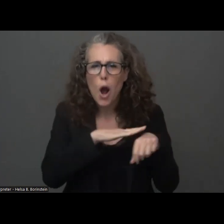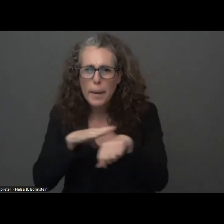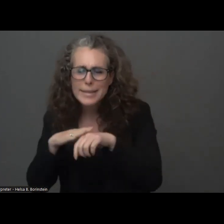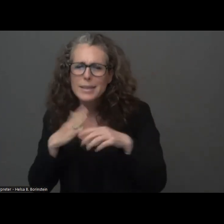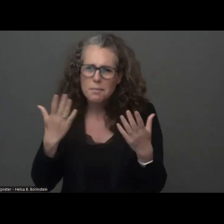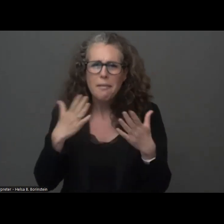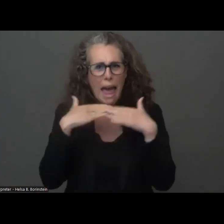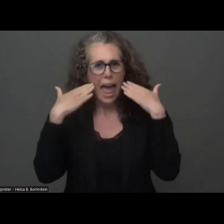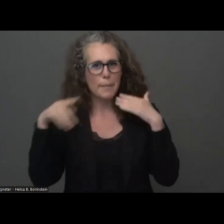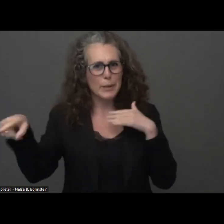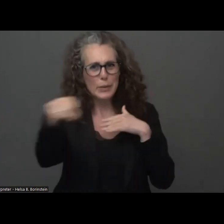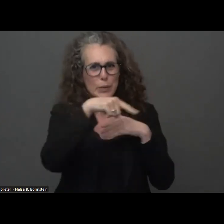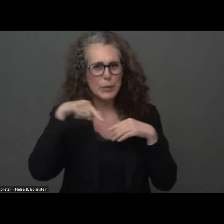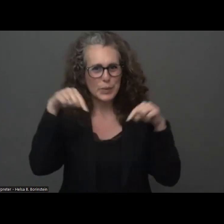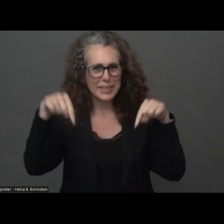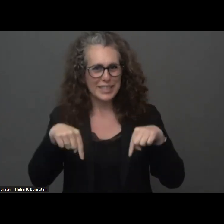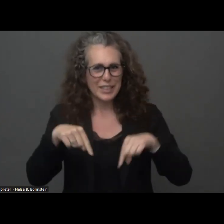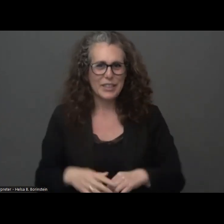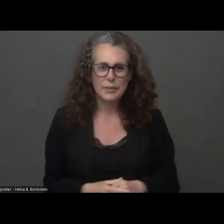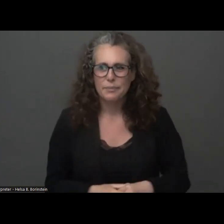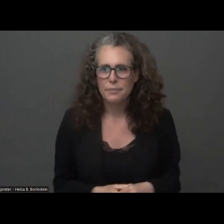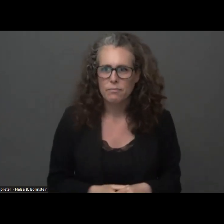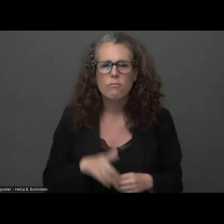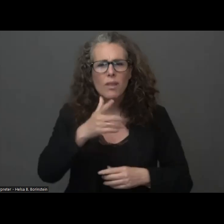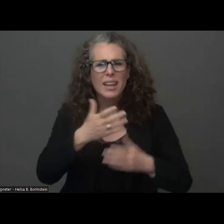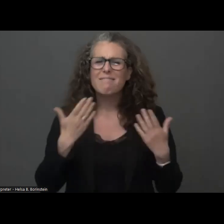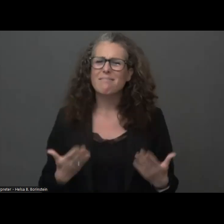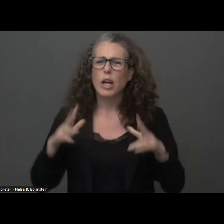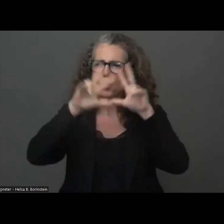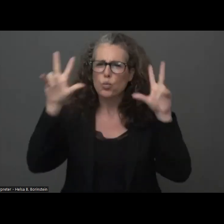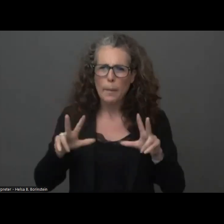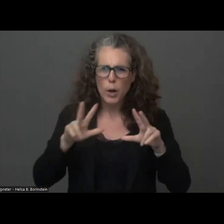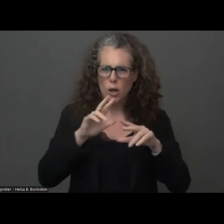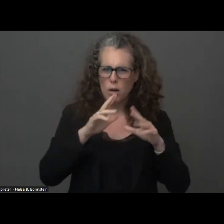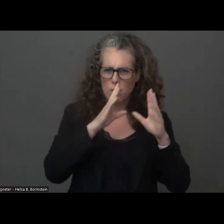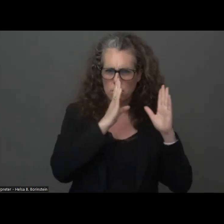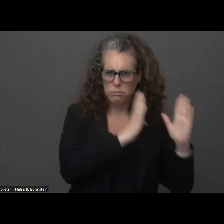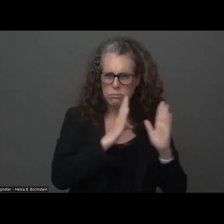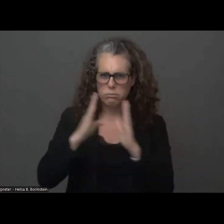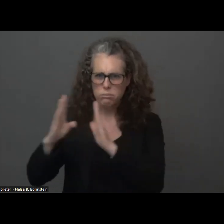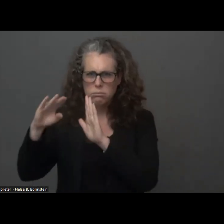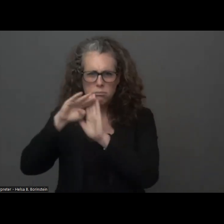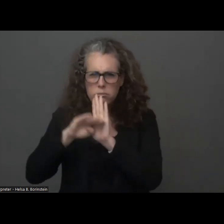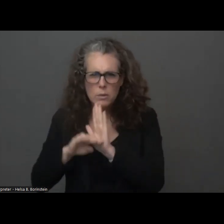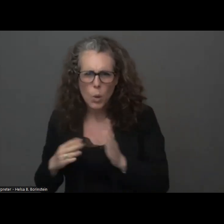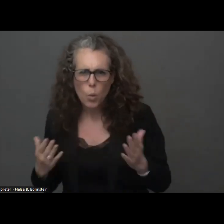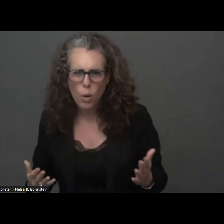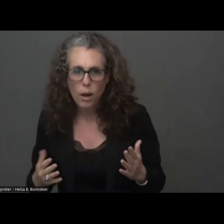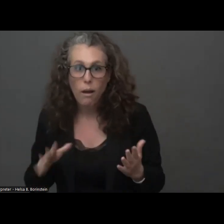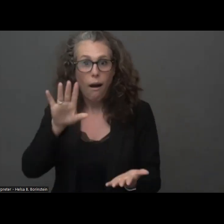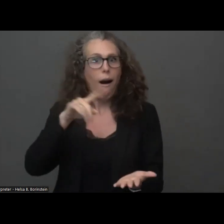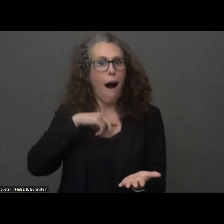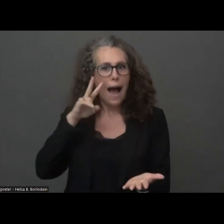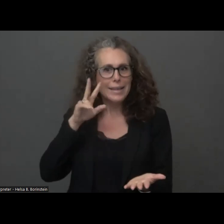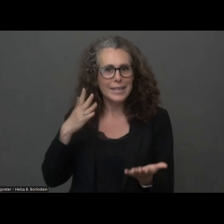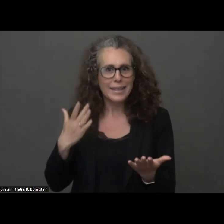In terms of how we organize this webinar today, you are, and I see some of you are already introducing